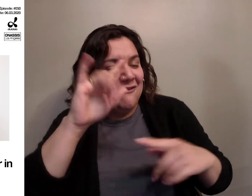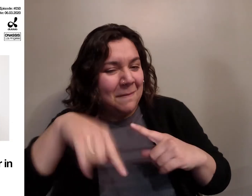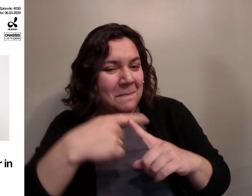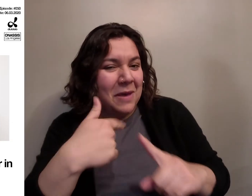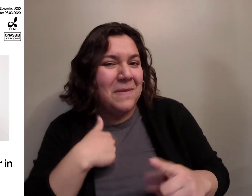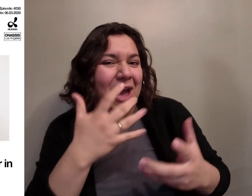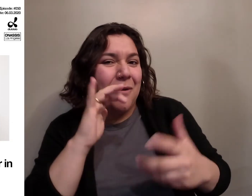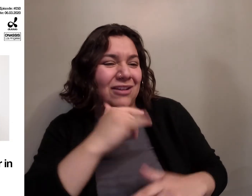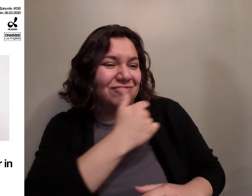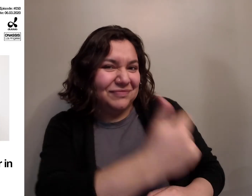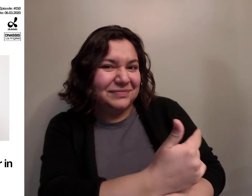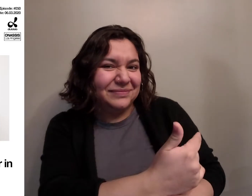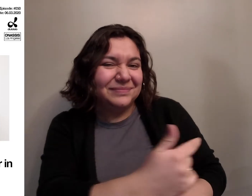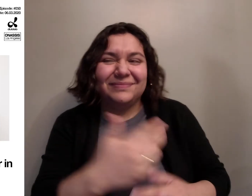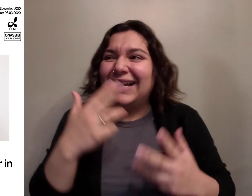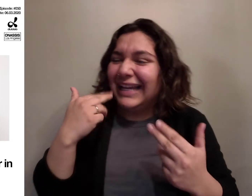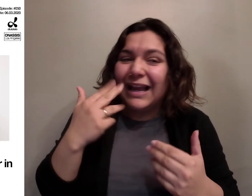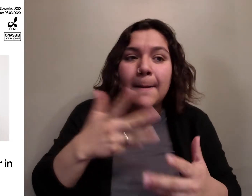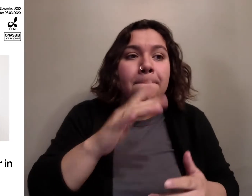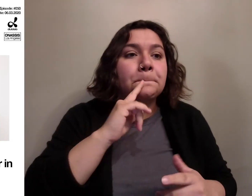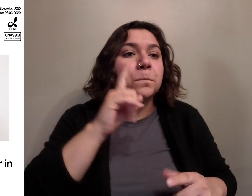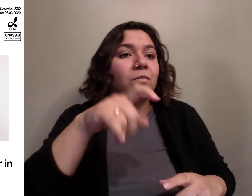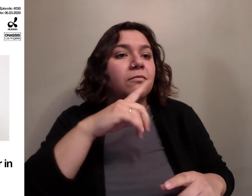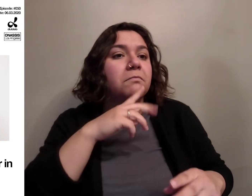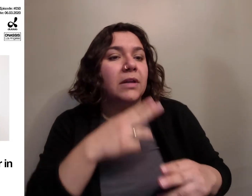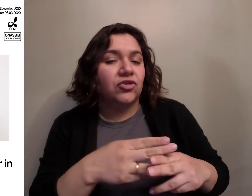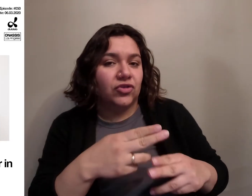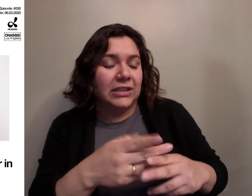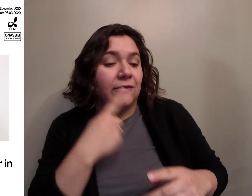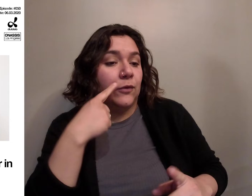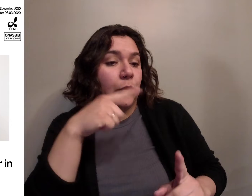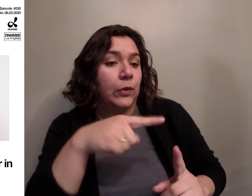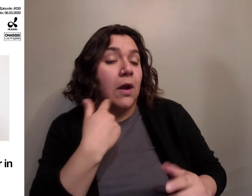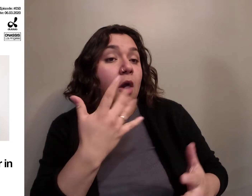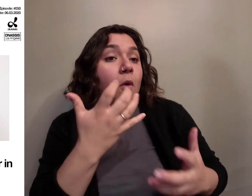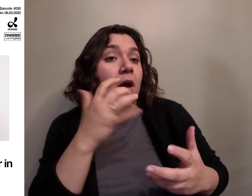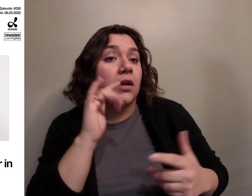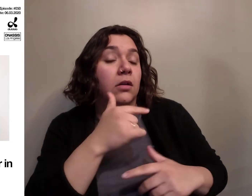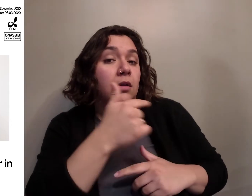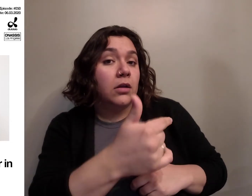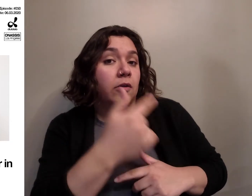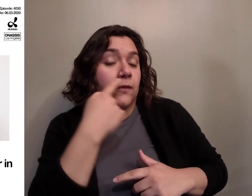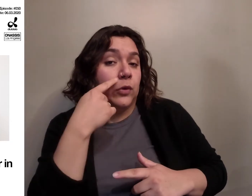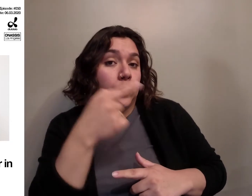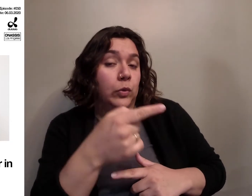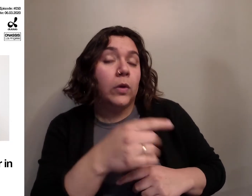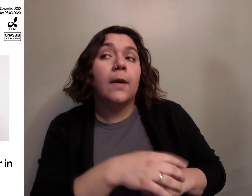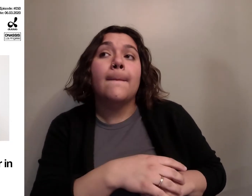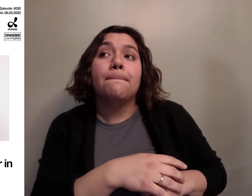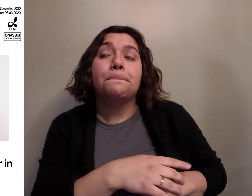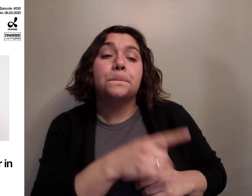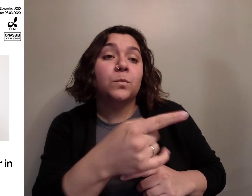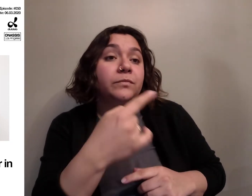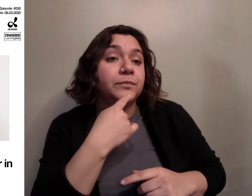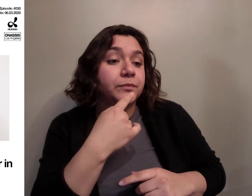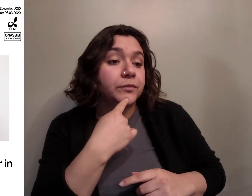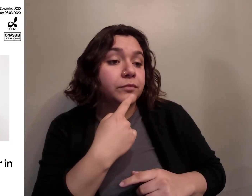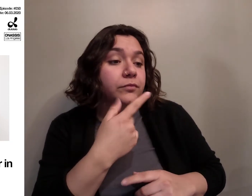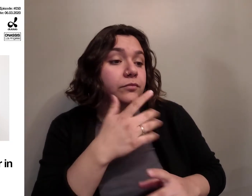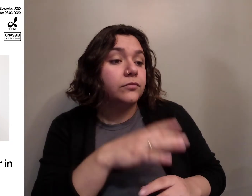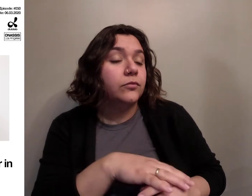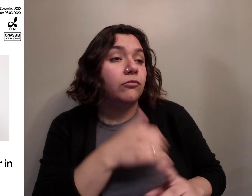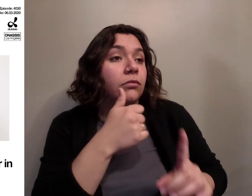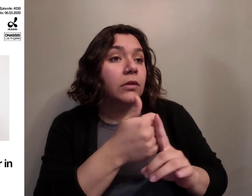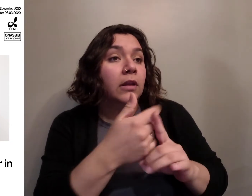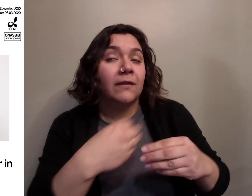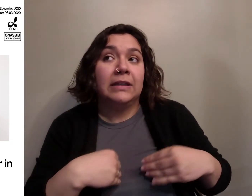in Kenskoff. But enough about me. I want to turn directly, I had to mention this to you. I want to turn